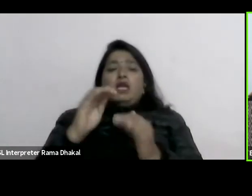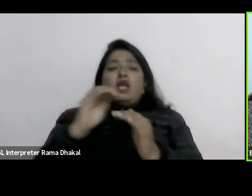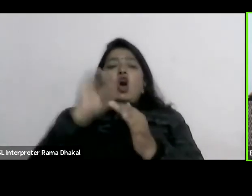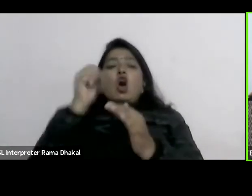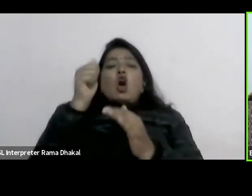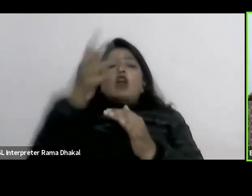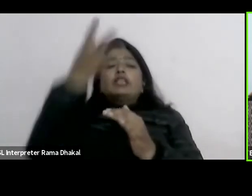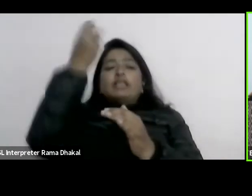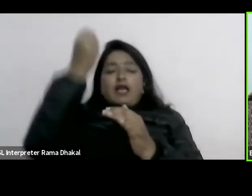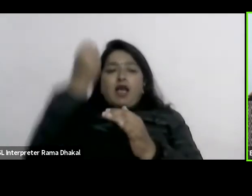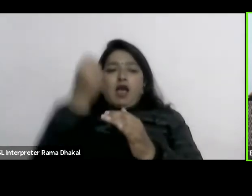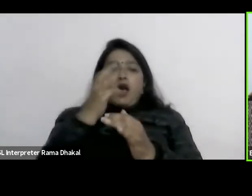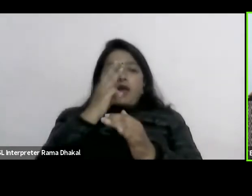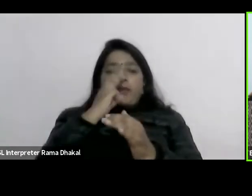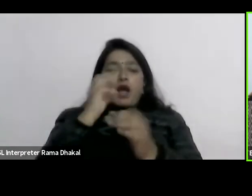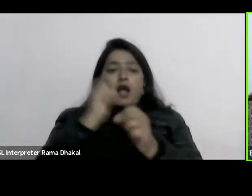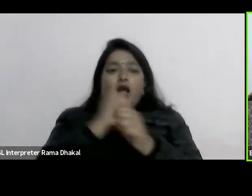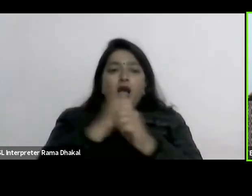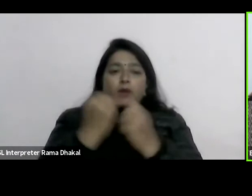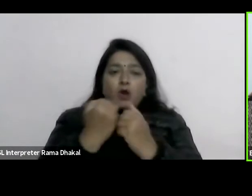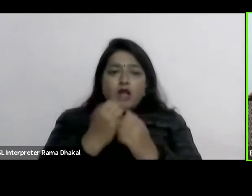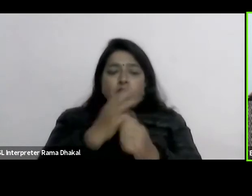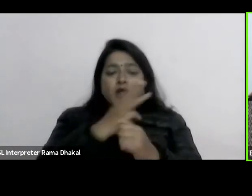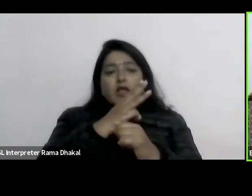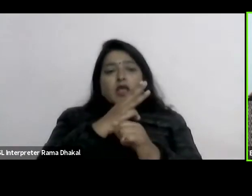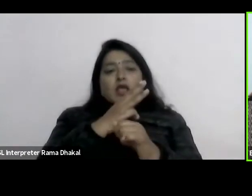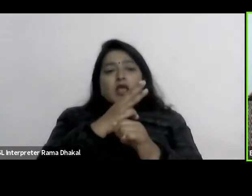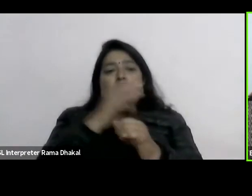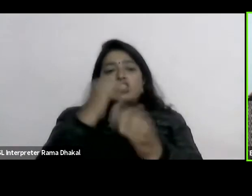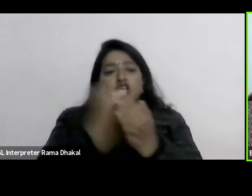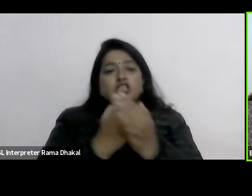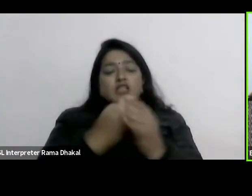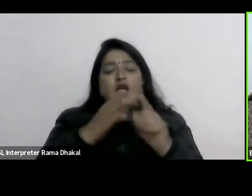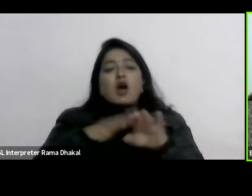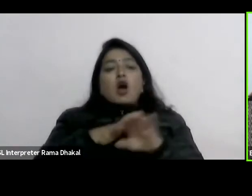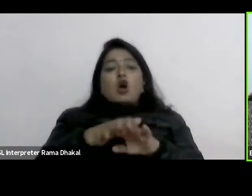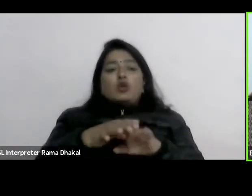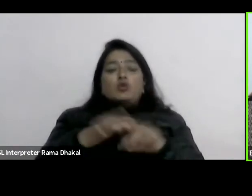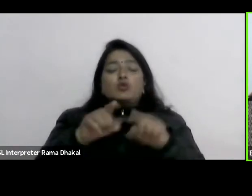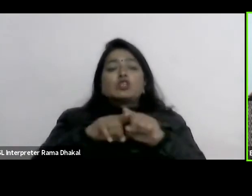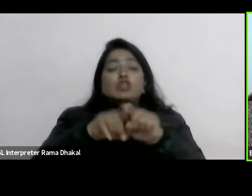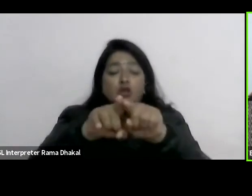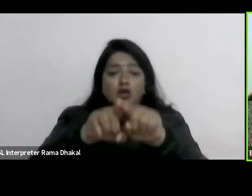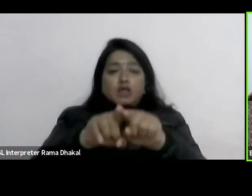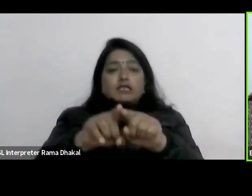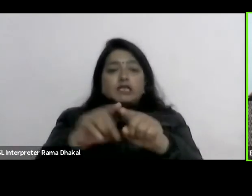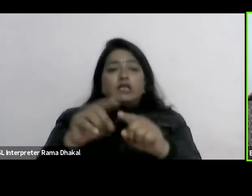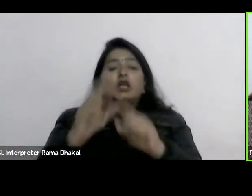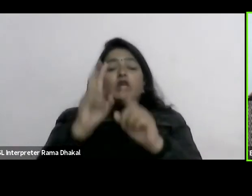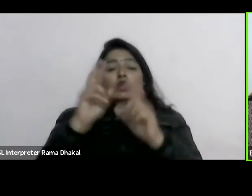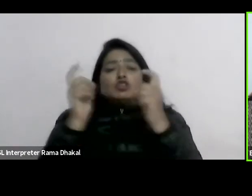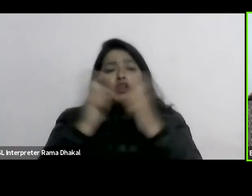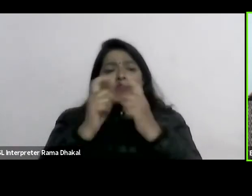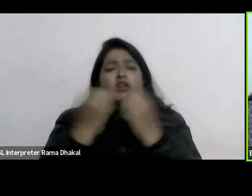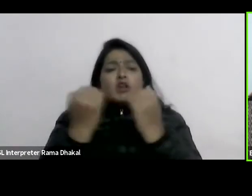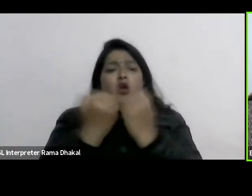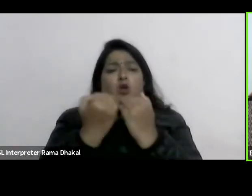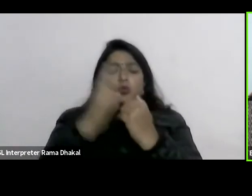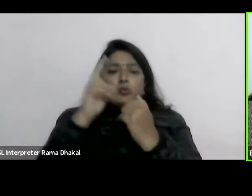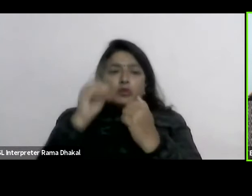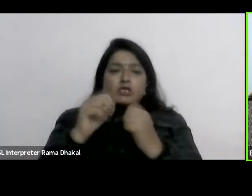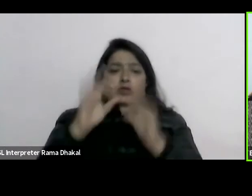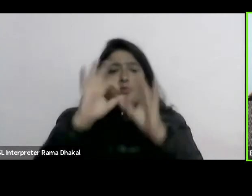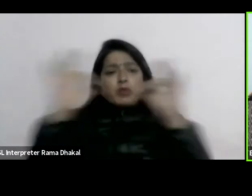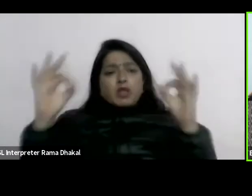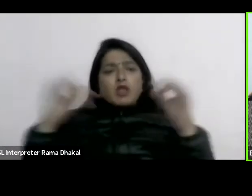mean, ILO as the labor rights group has this classic tripartite structure, and which enables